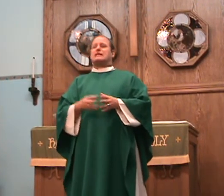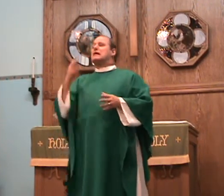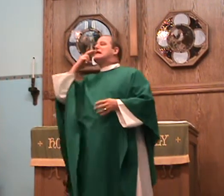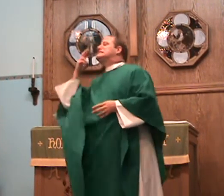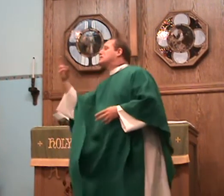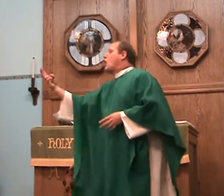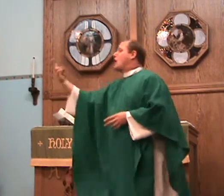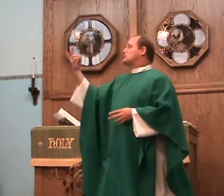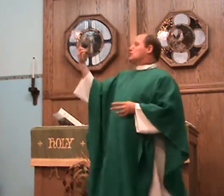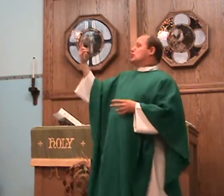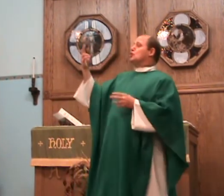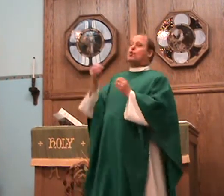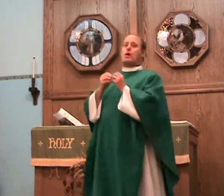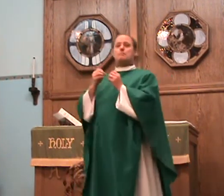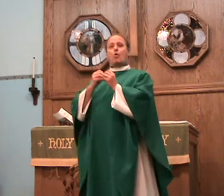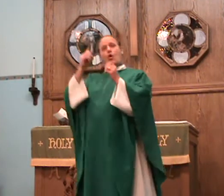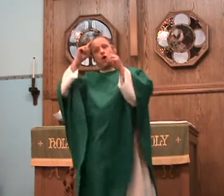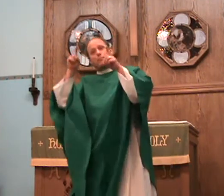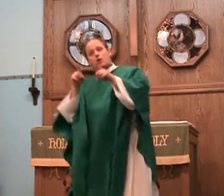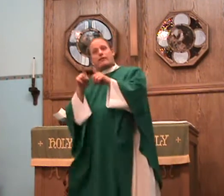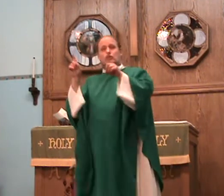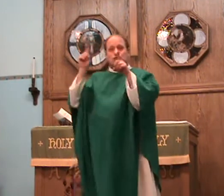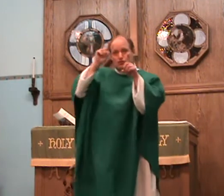He saw two more brothers,